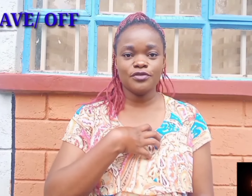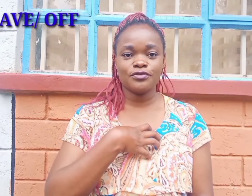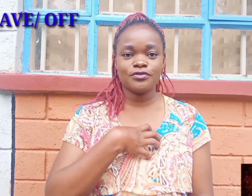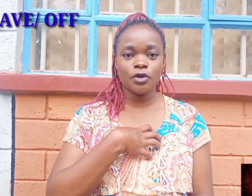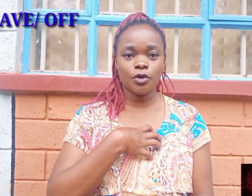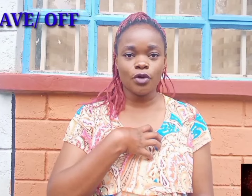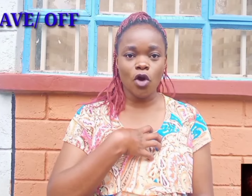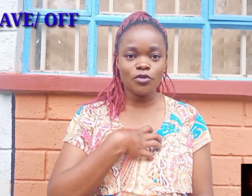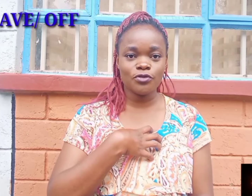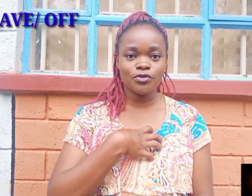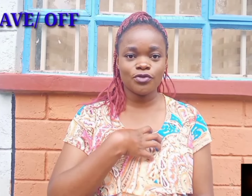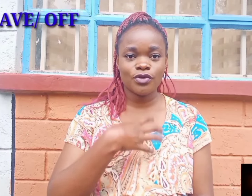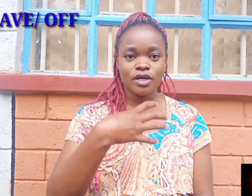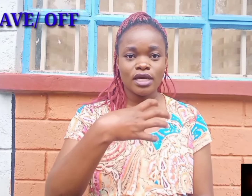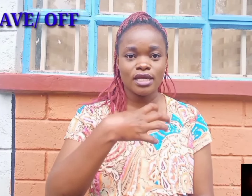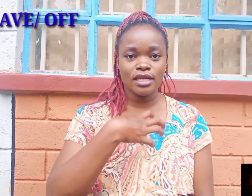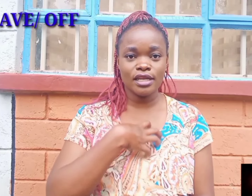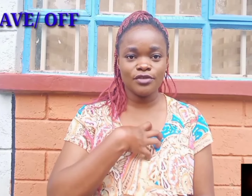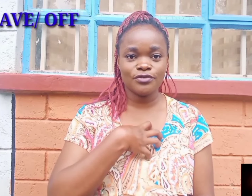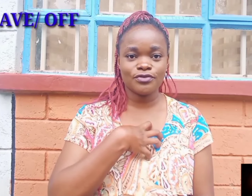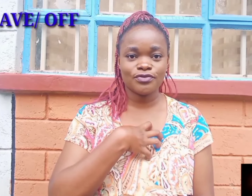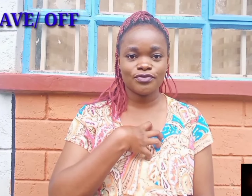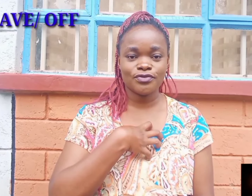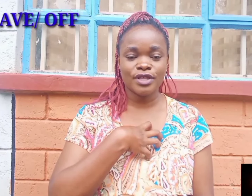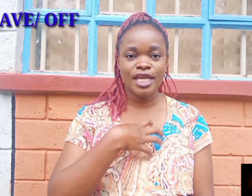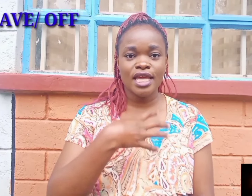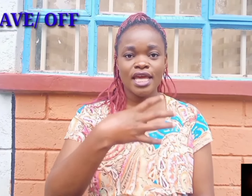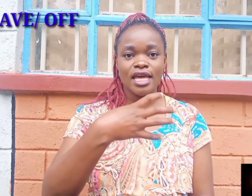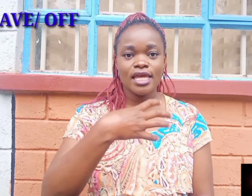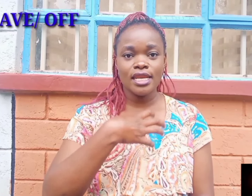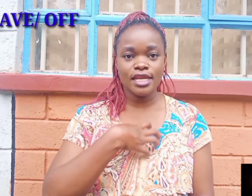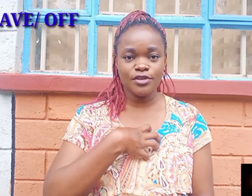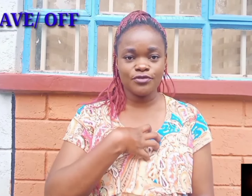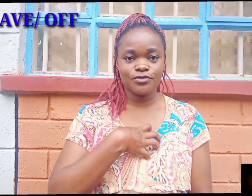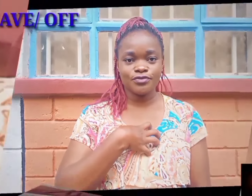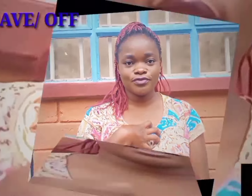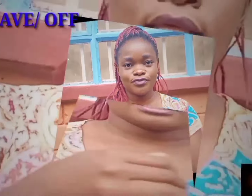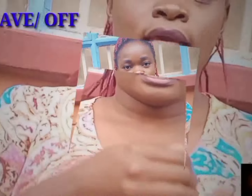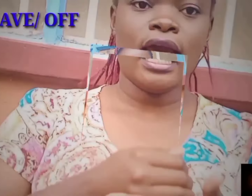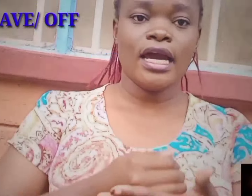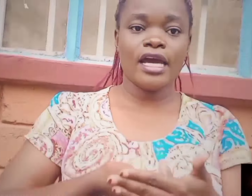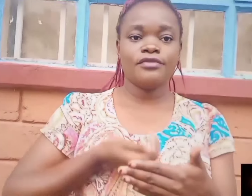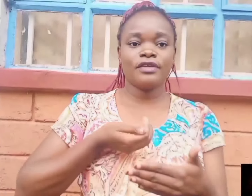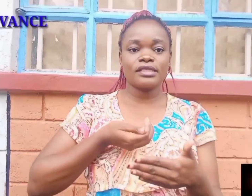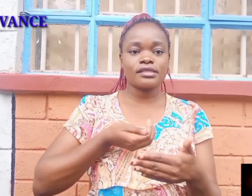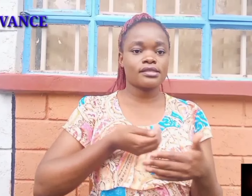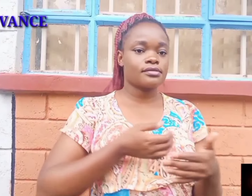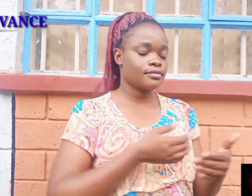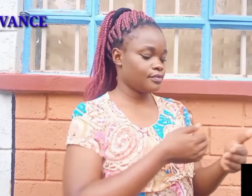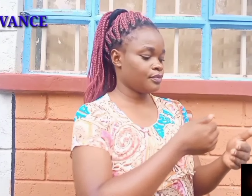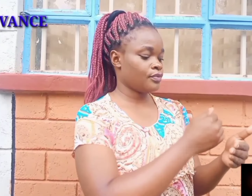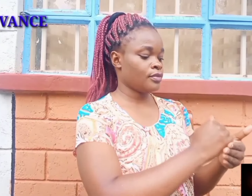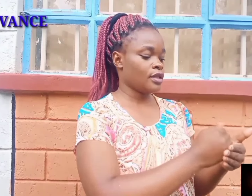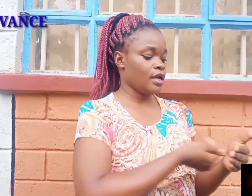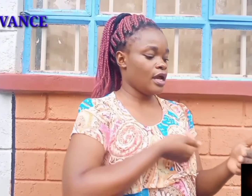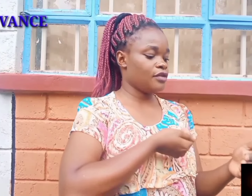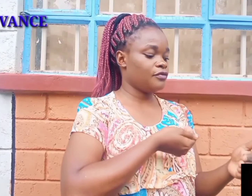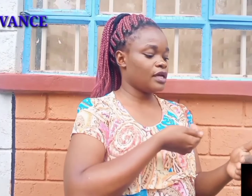Leave or off. Leave. Leave. Advance.